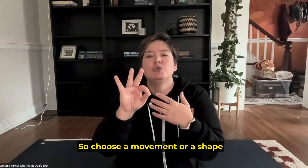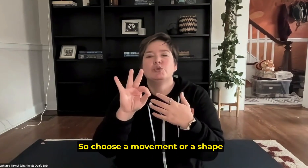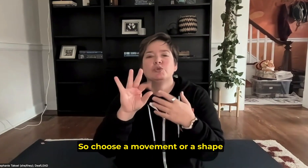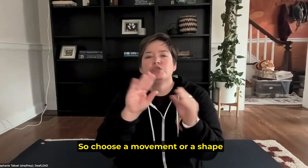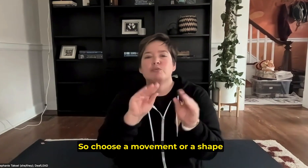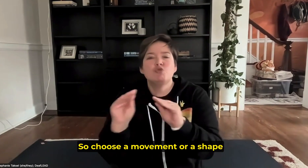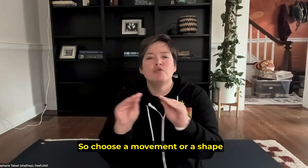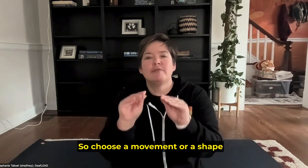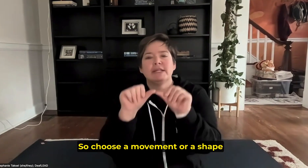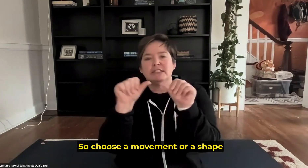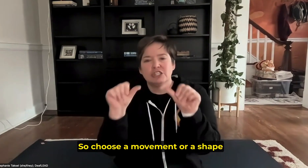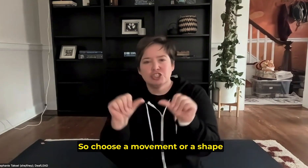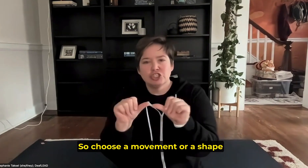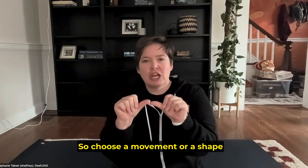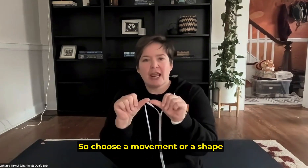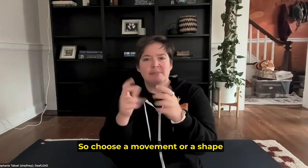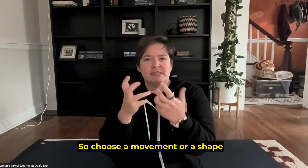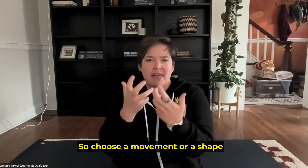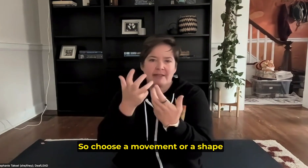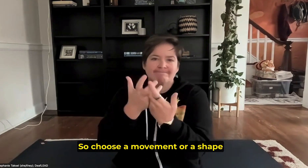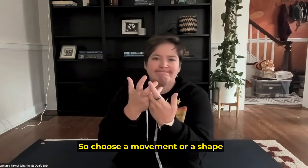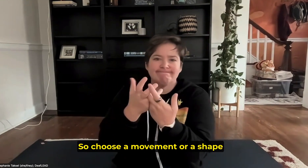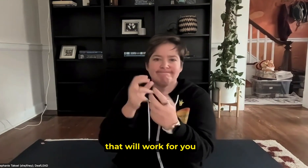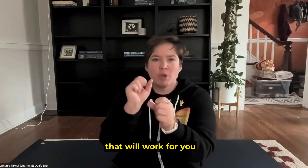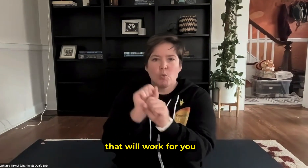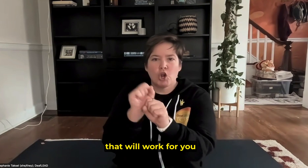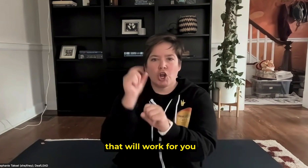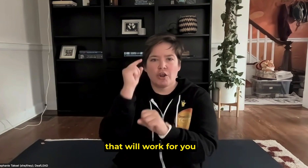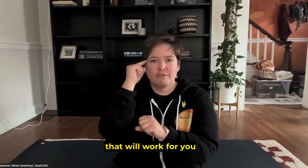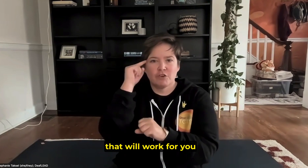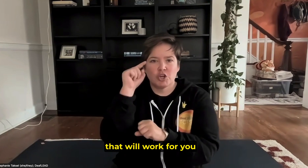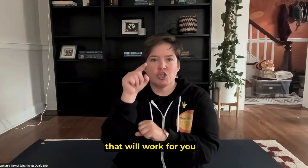So choose a movement or a shape that will work for you